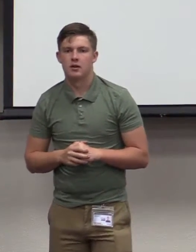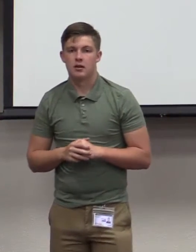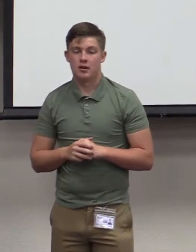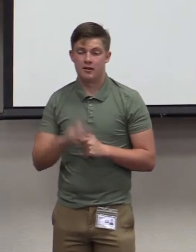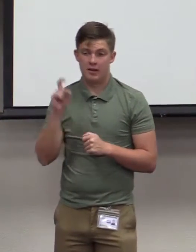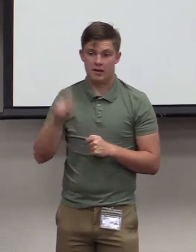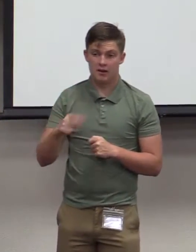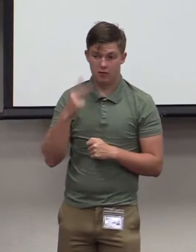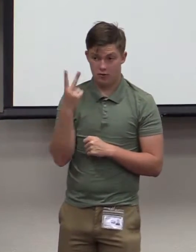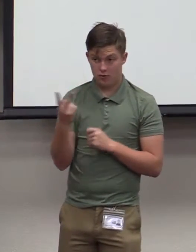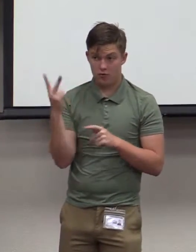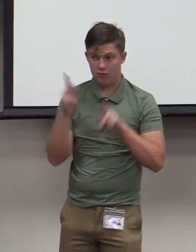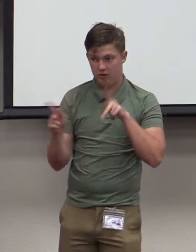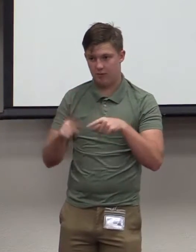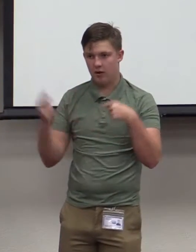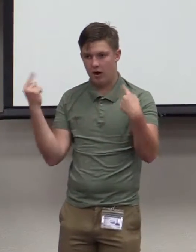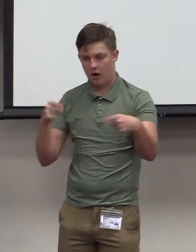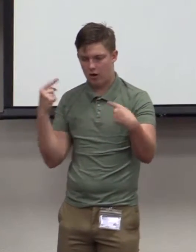two to argue.